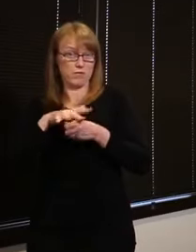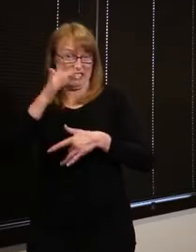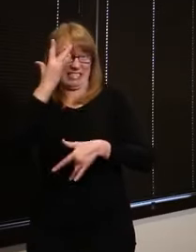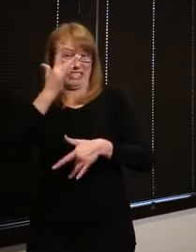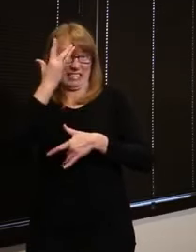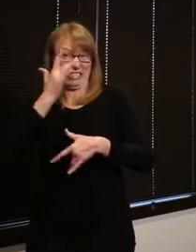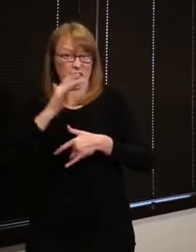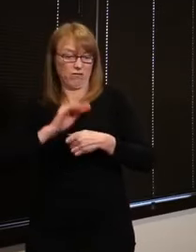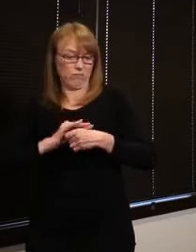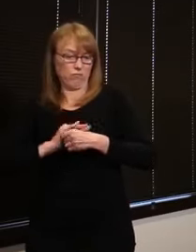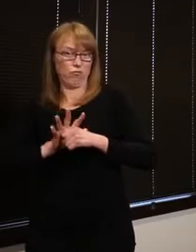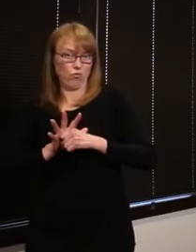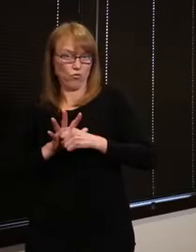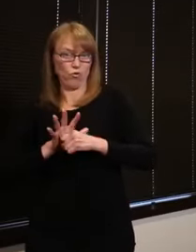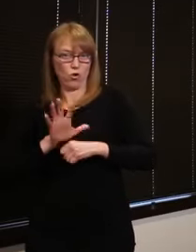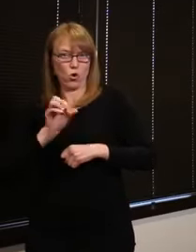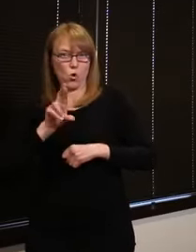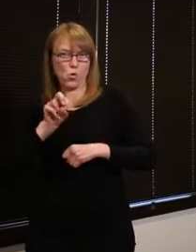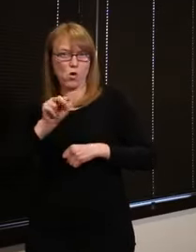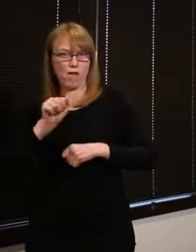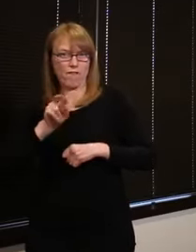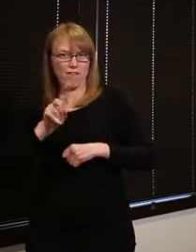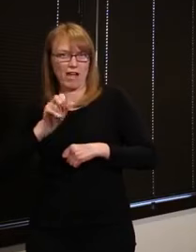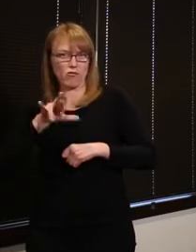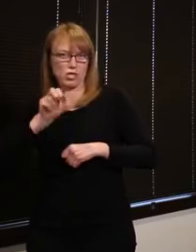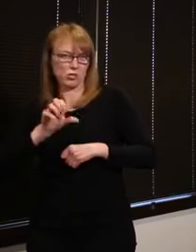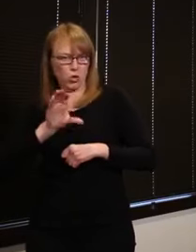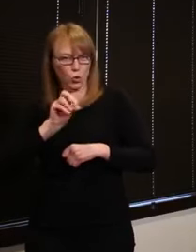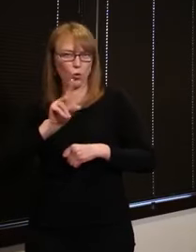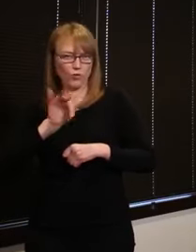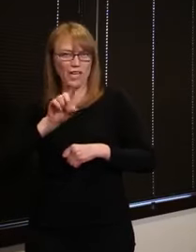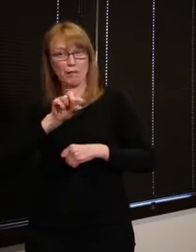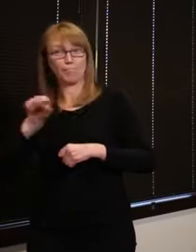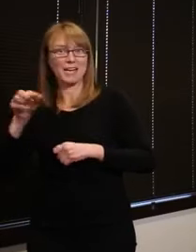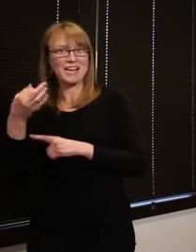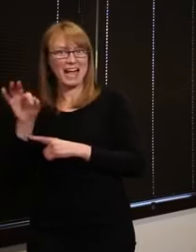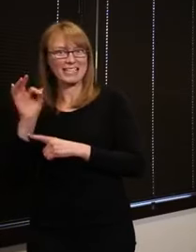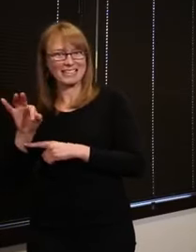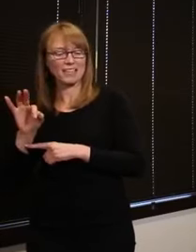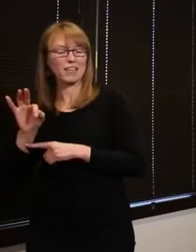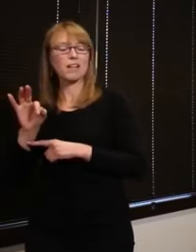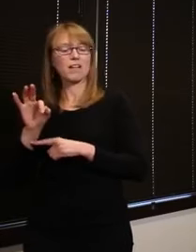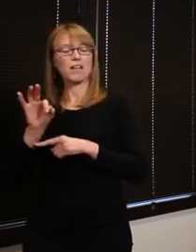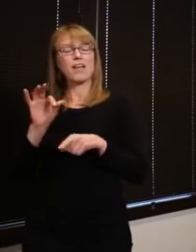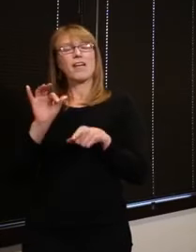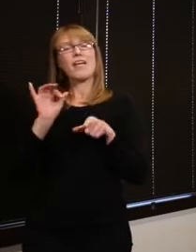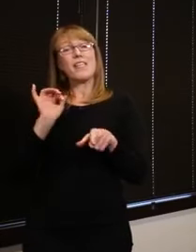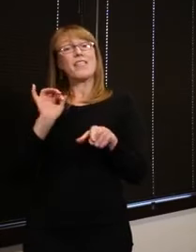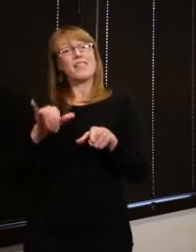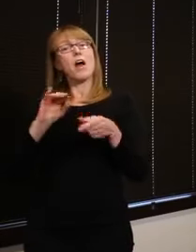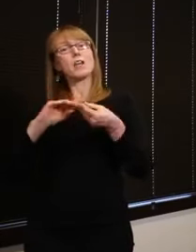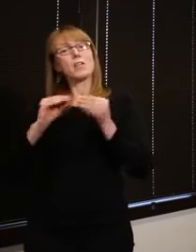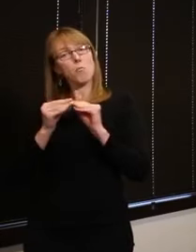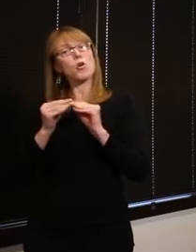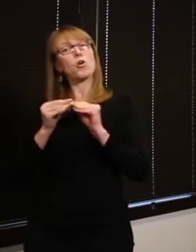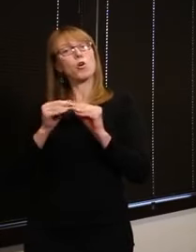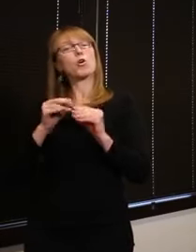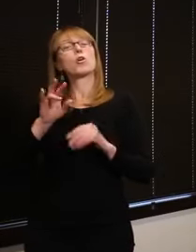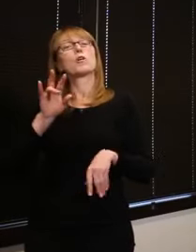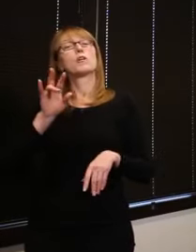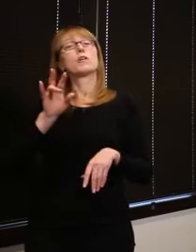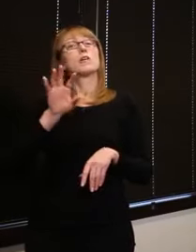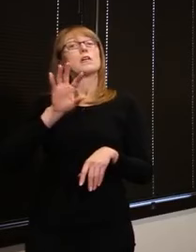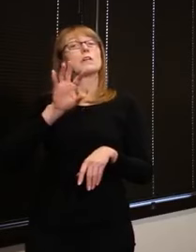at the end of April. Now that's down slightly from the number that we've been using in the past, which was around 80,000. And that's